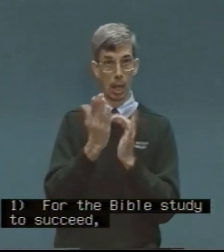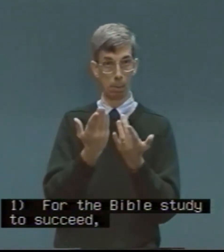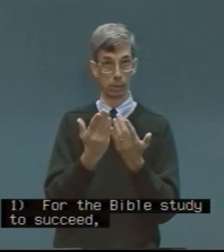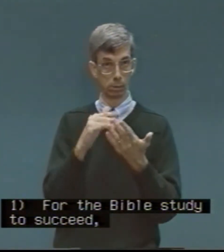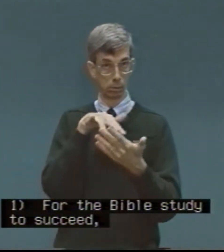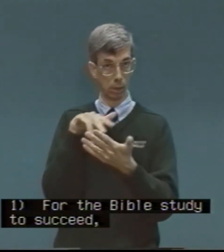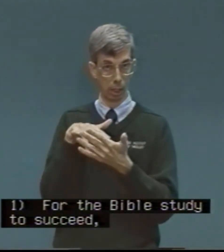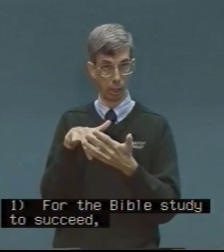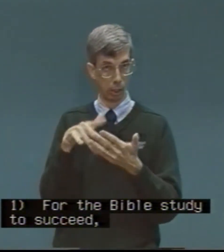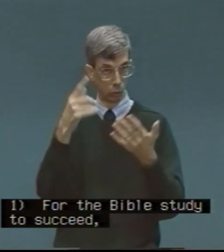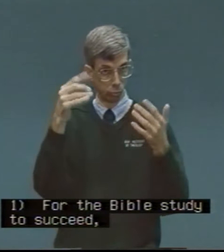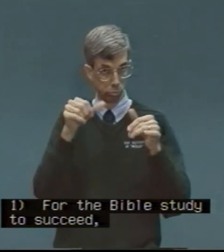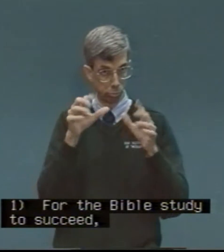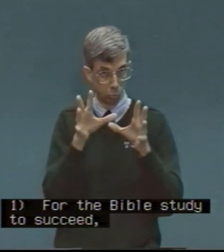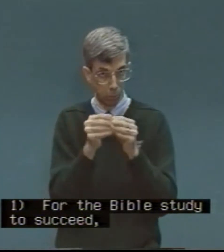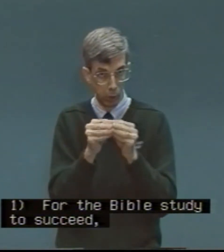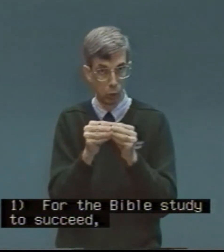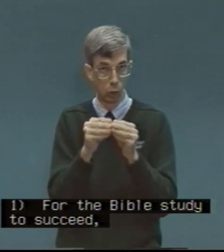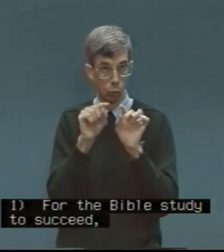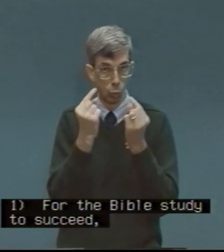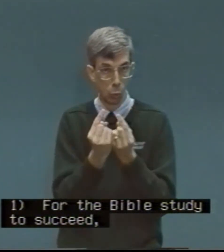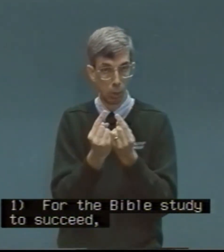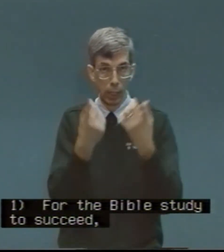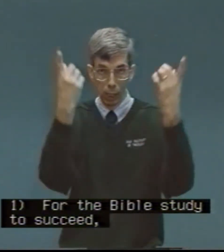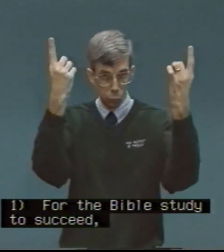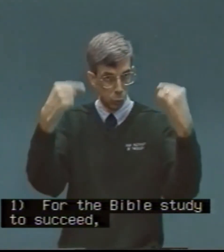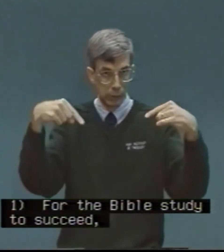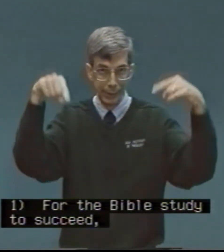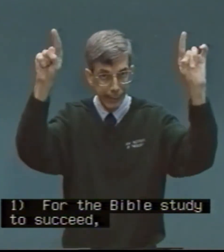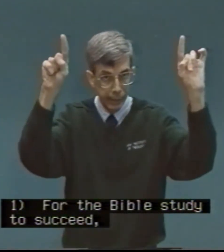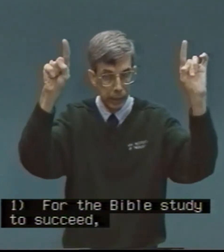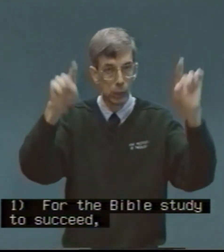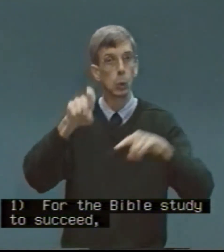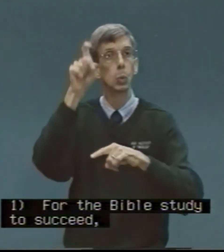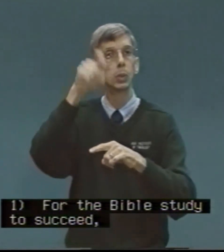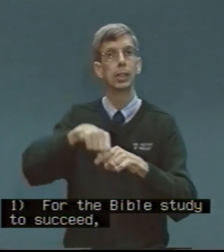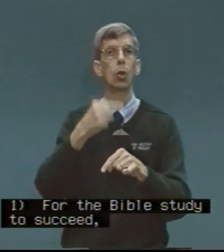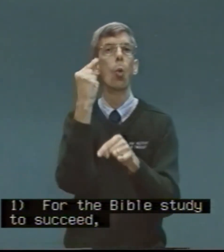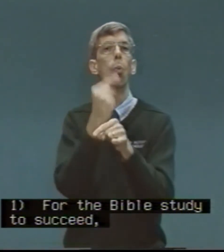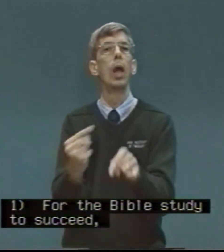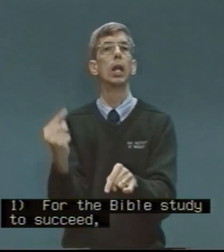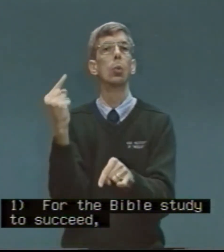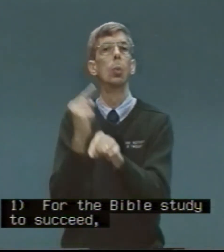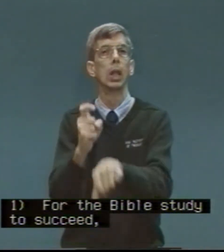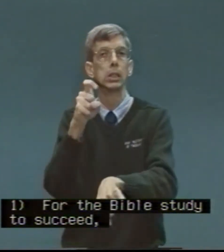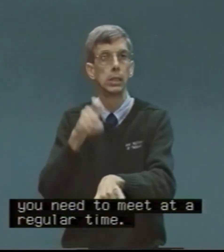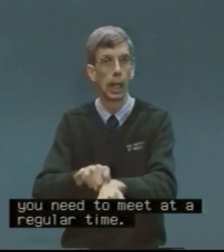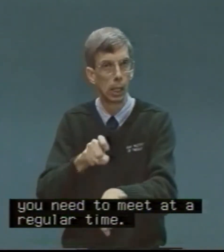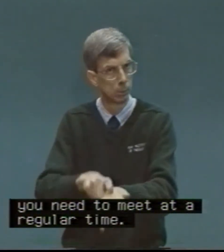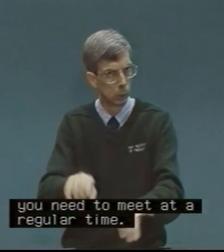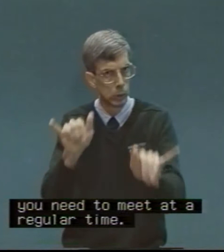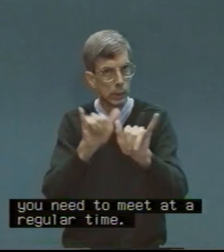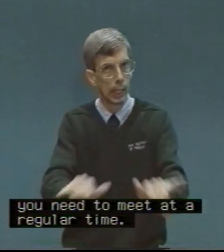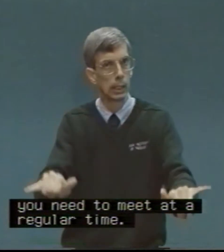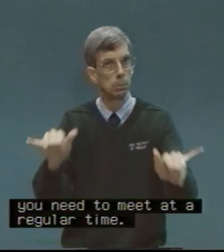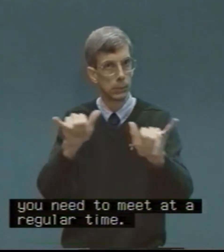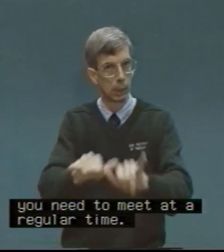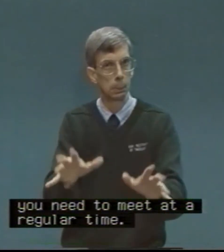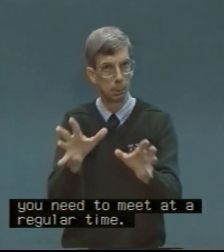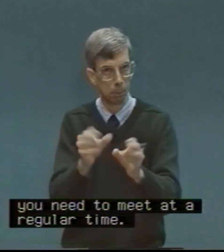Bible study to succeed, you need to meet